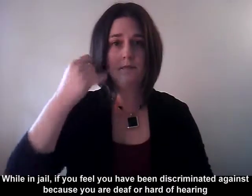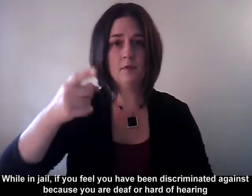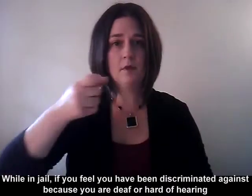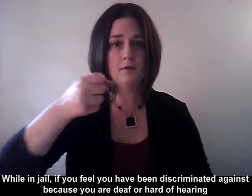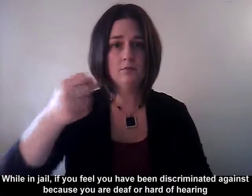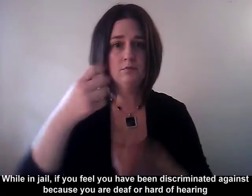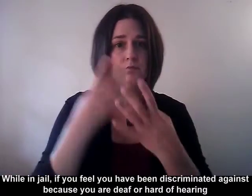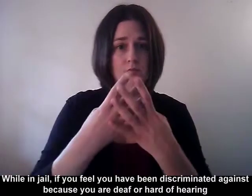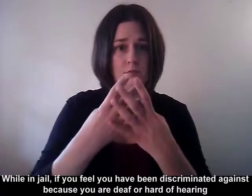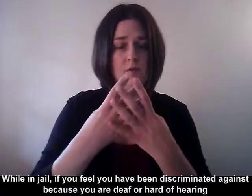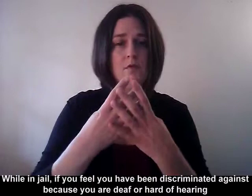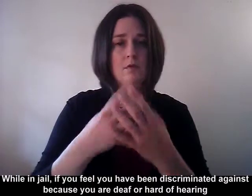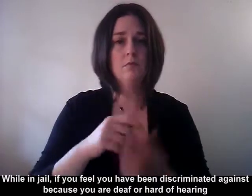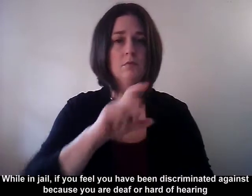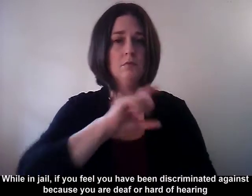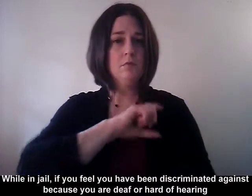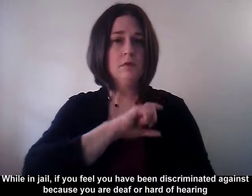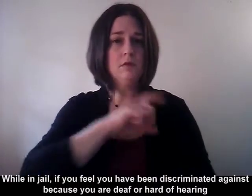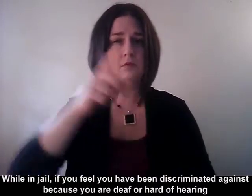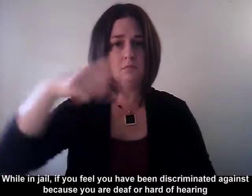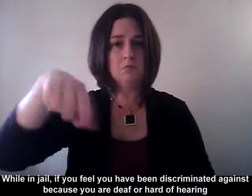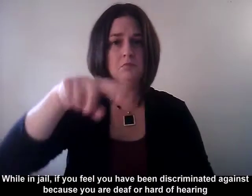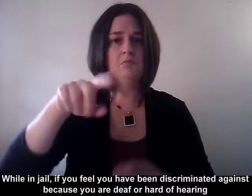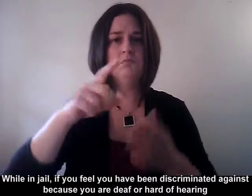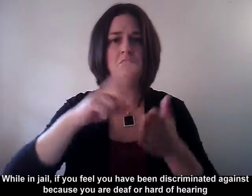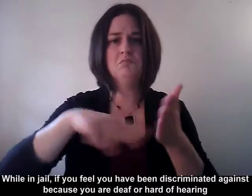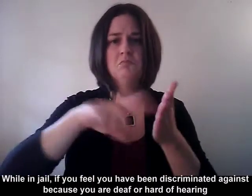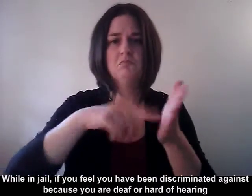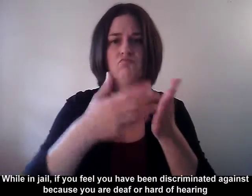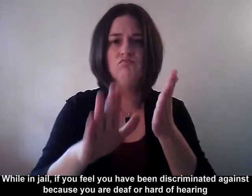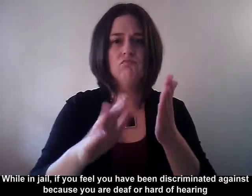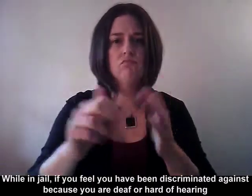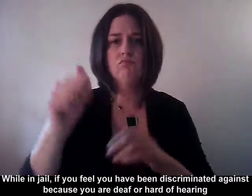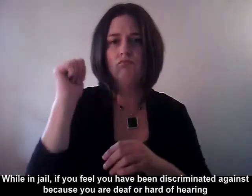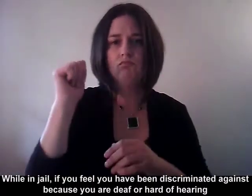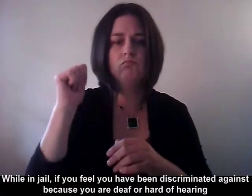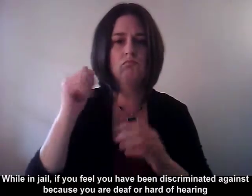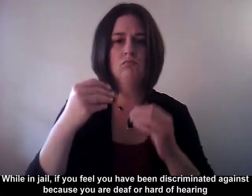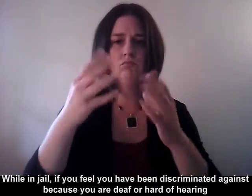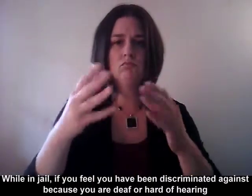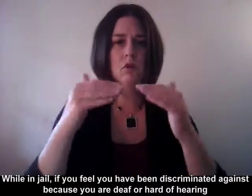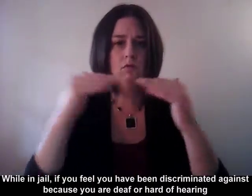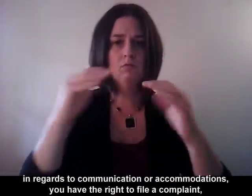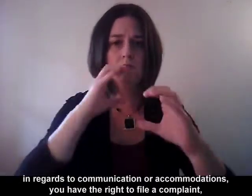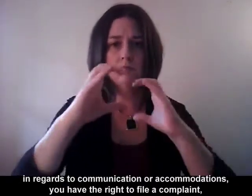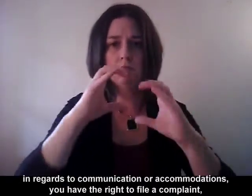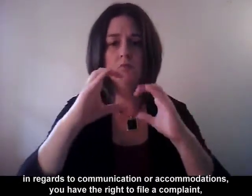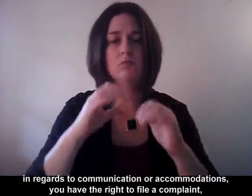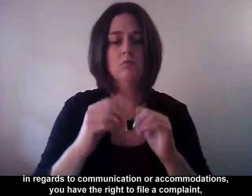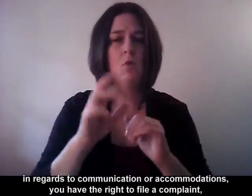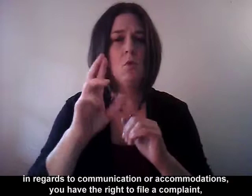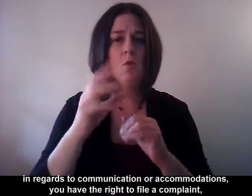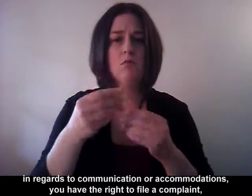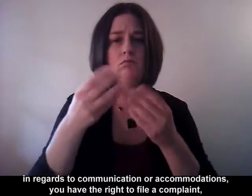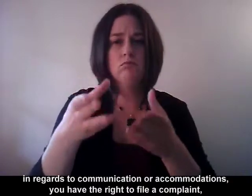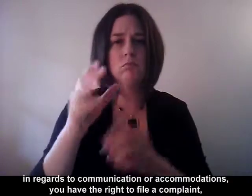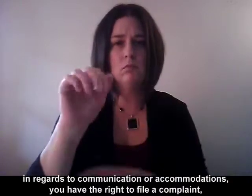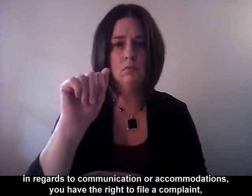While in jail, if you feel you have been discriminated against because you are deaf or hard of hearing, in regards to communication